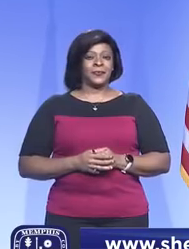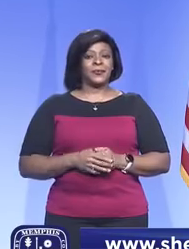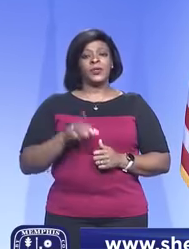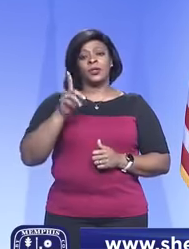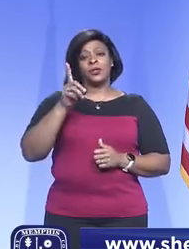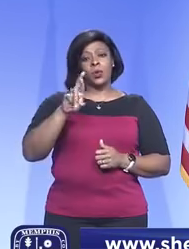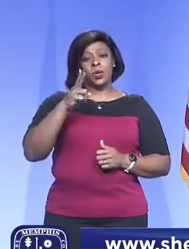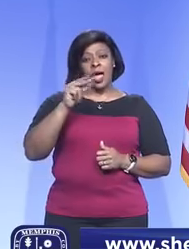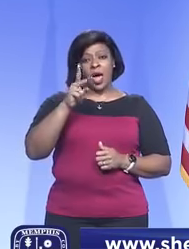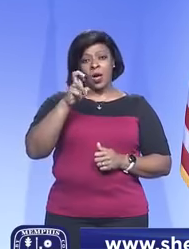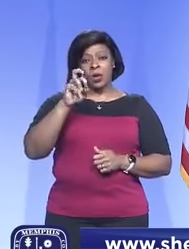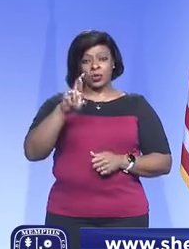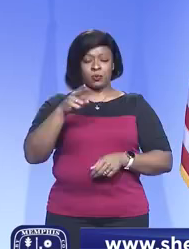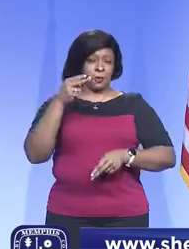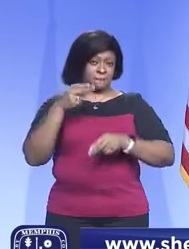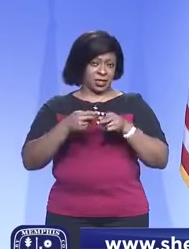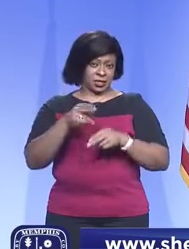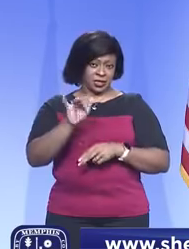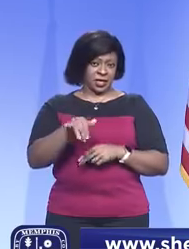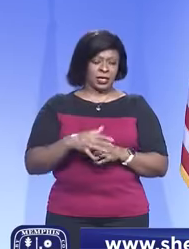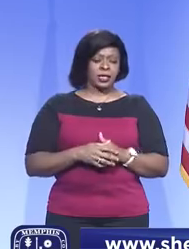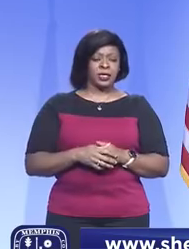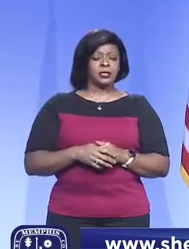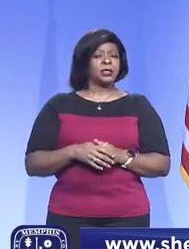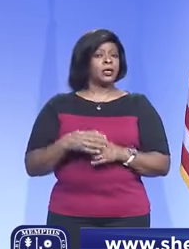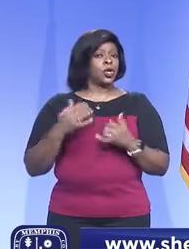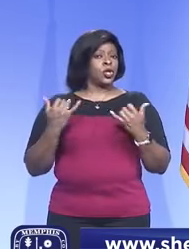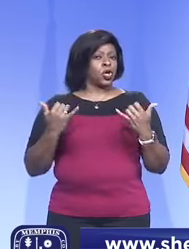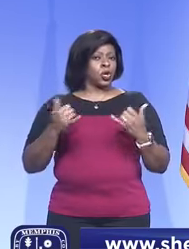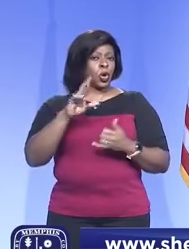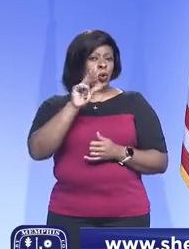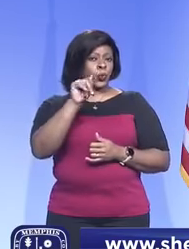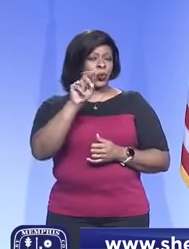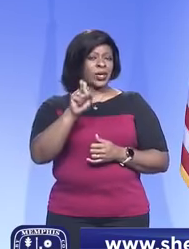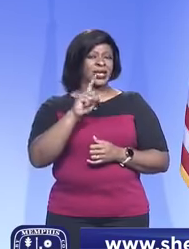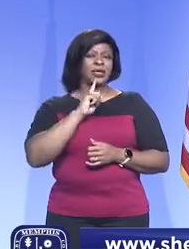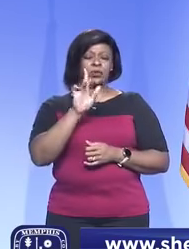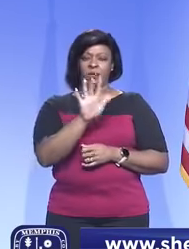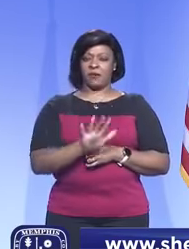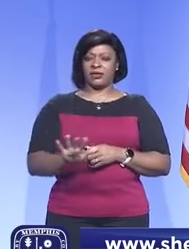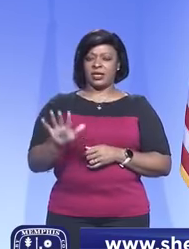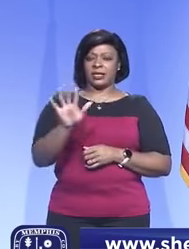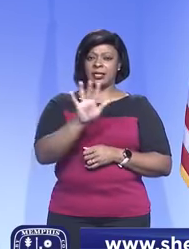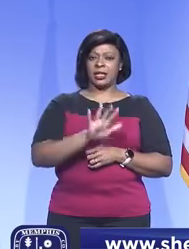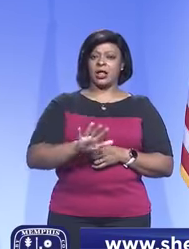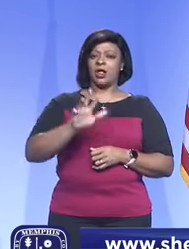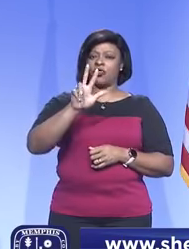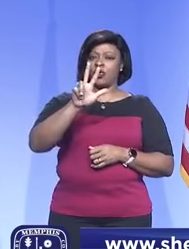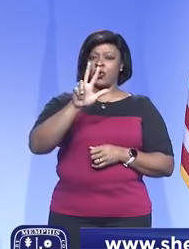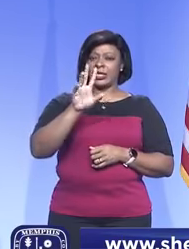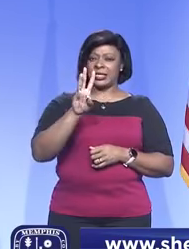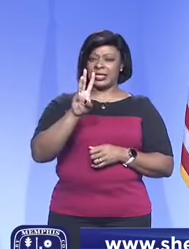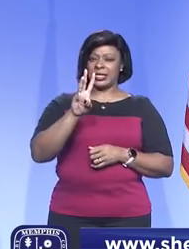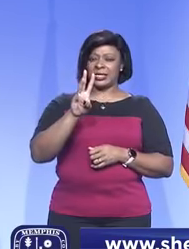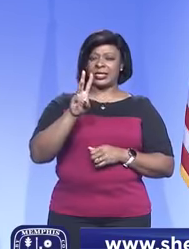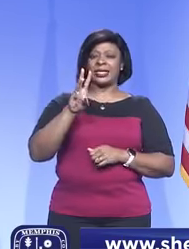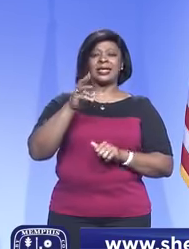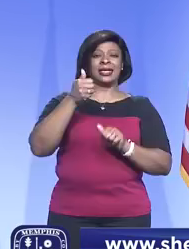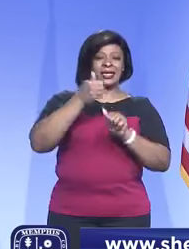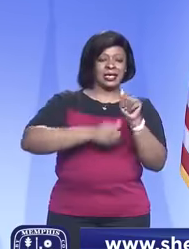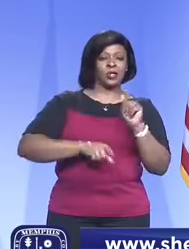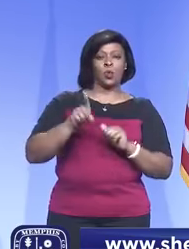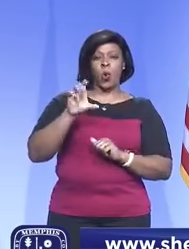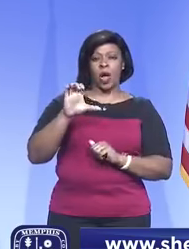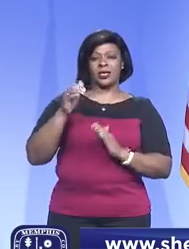Dr. Haushalter mentioned that our current rate is roughly 36 per